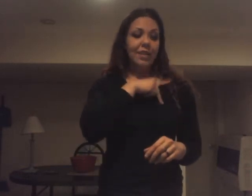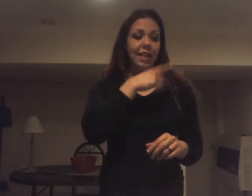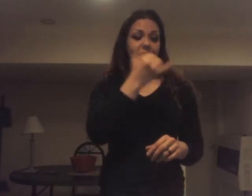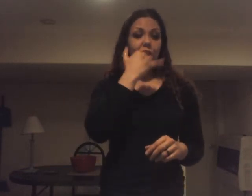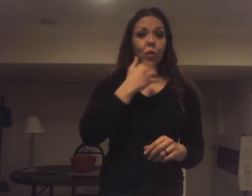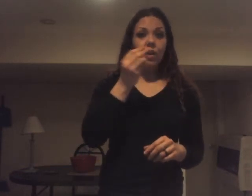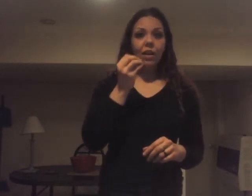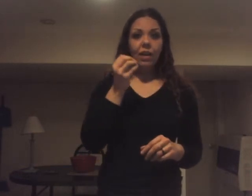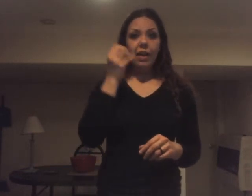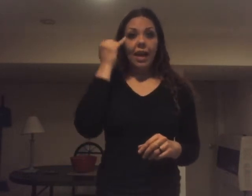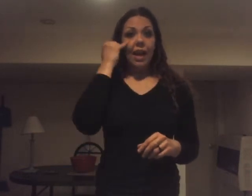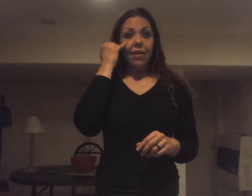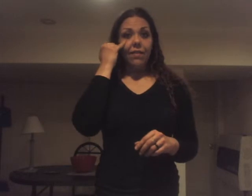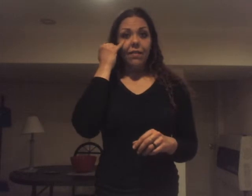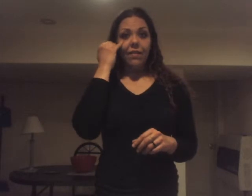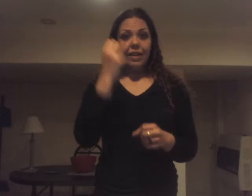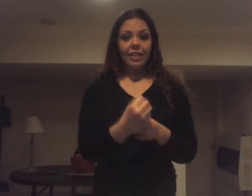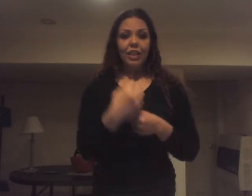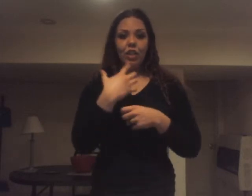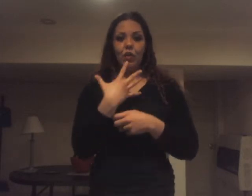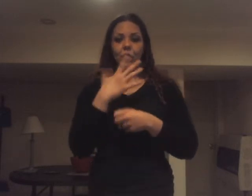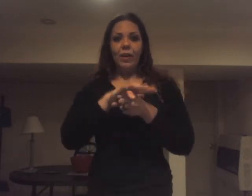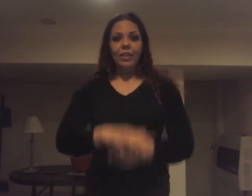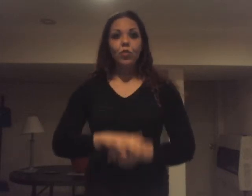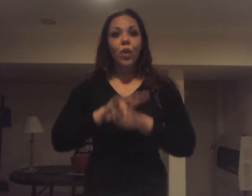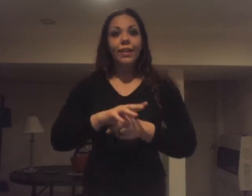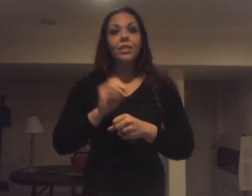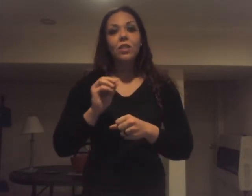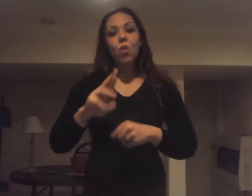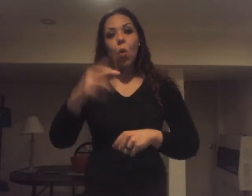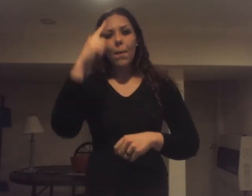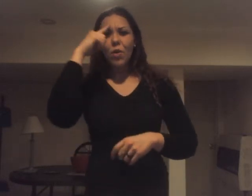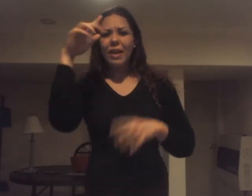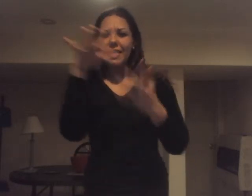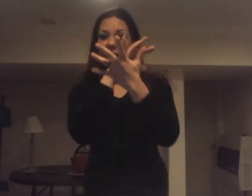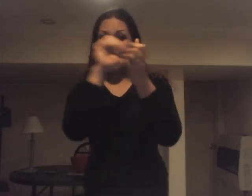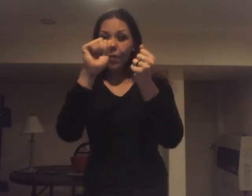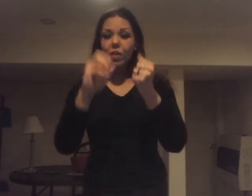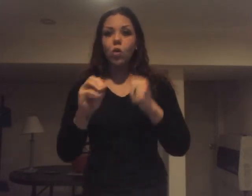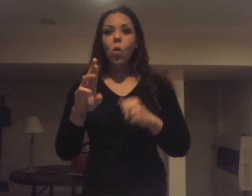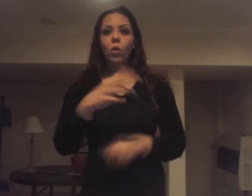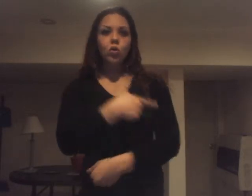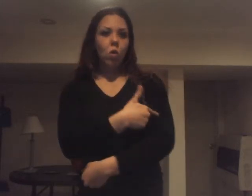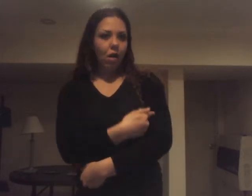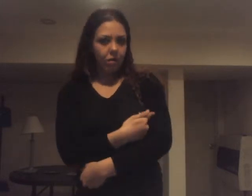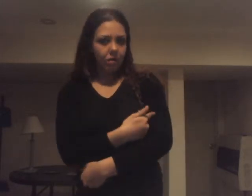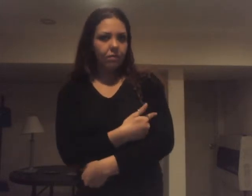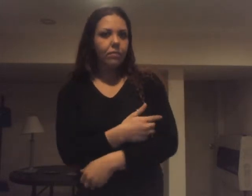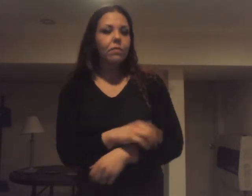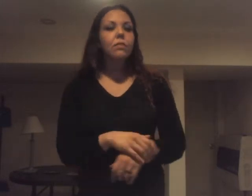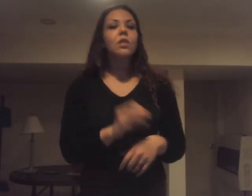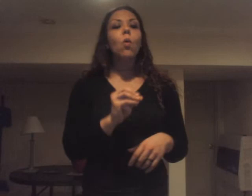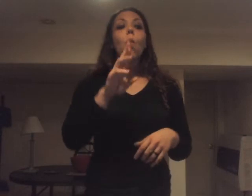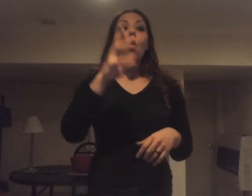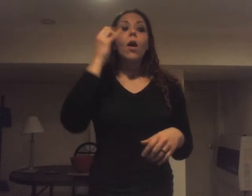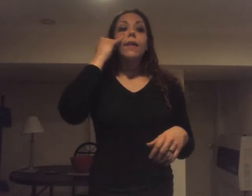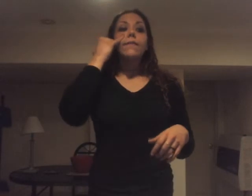been induced by stress, or by brain damage, or by drugs, or if the condition is better described